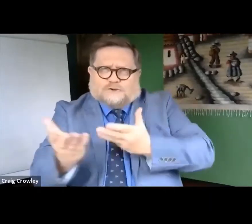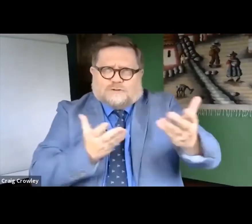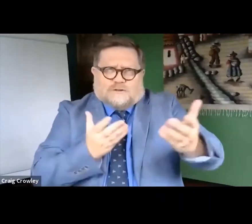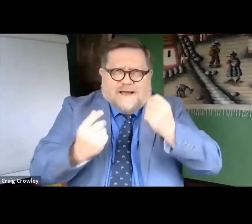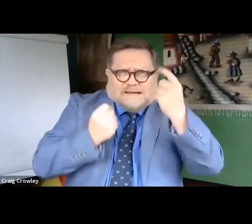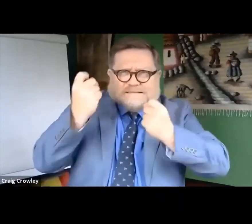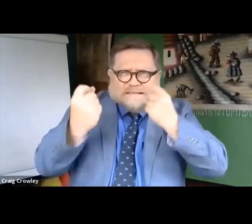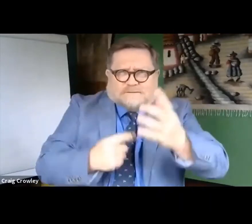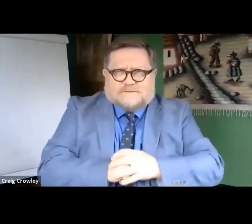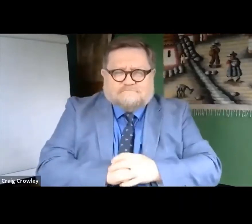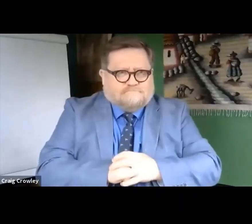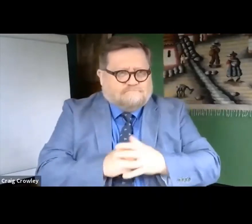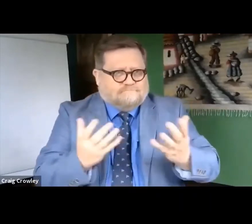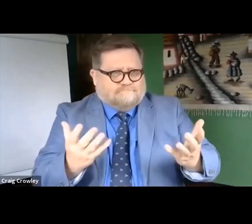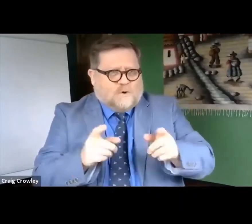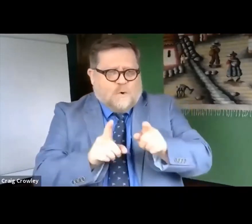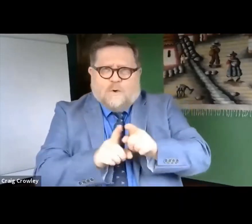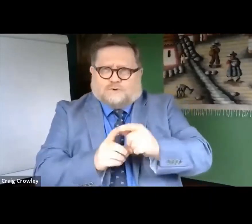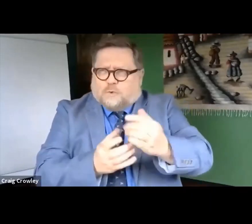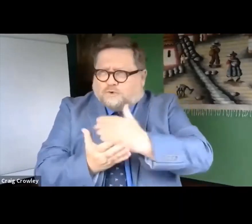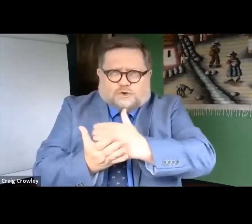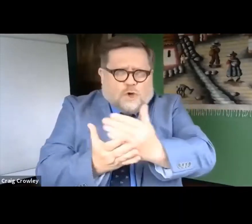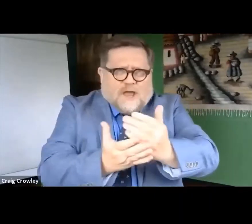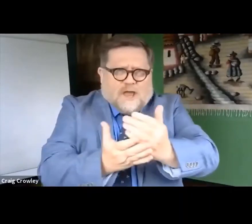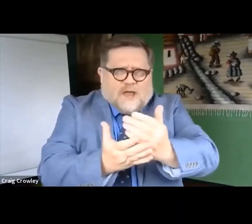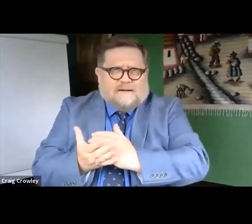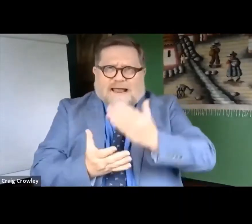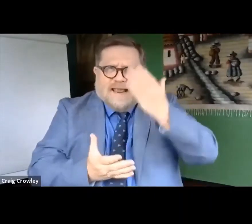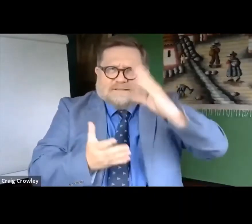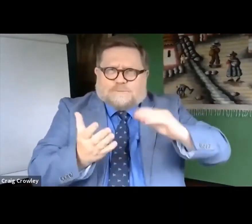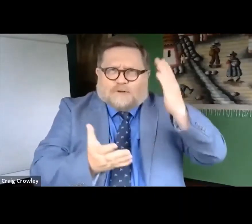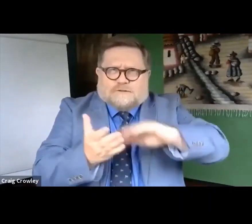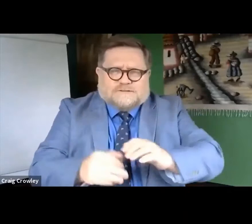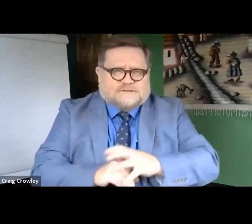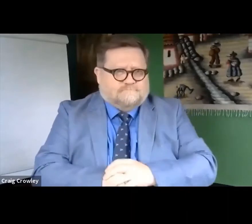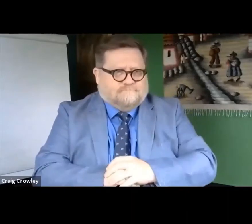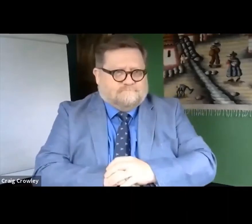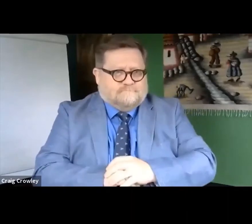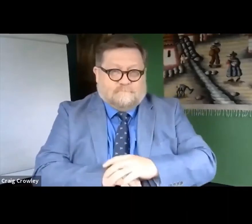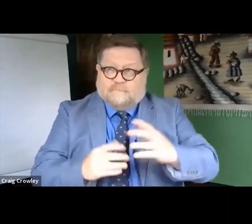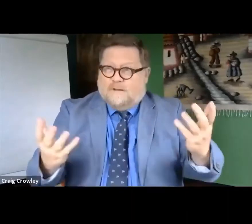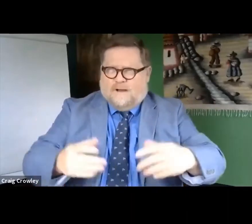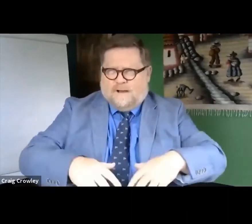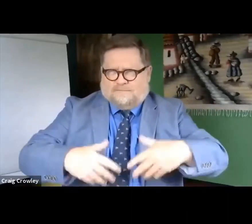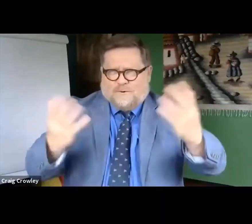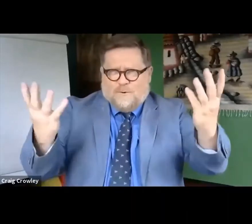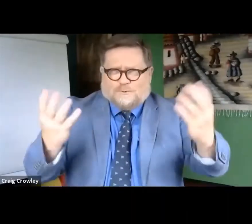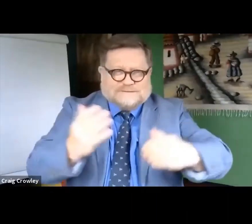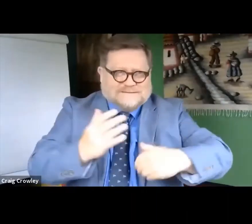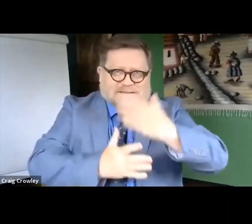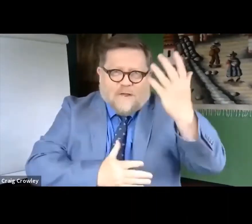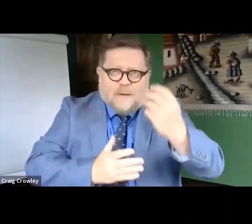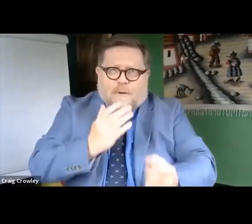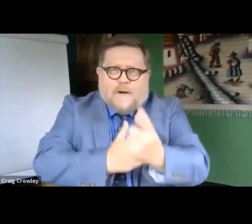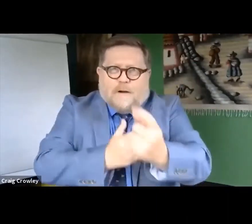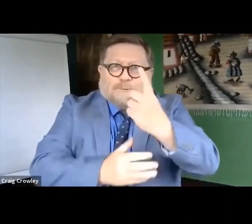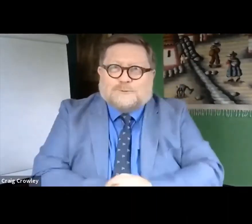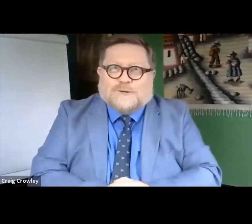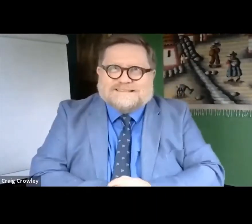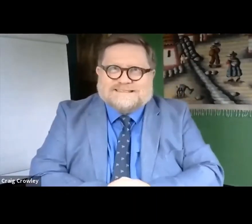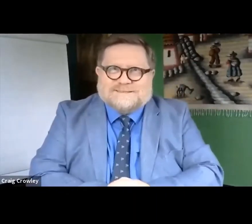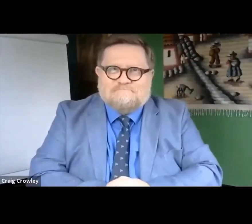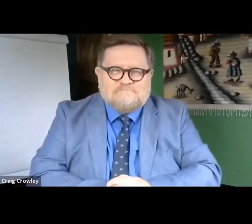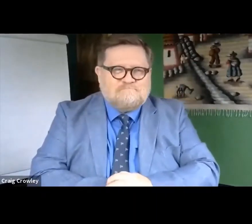all over. We can engage in ideas and also share experiences. Of